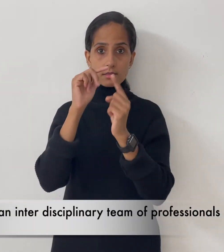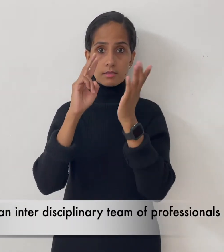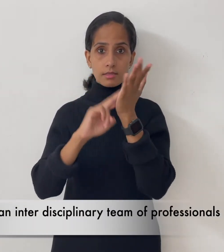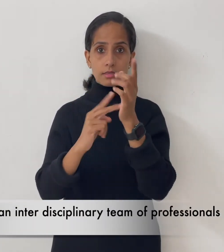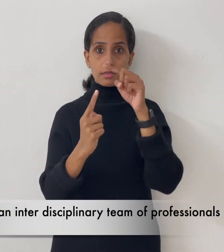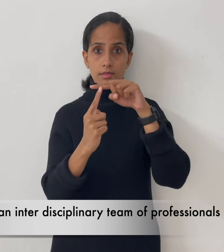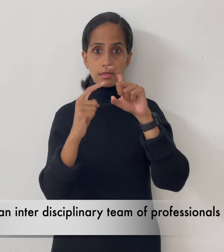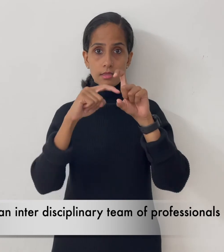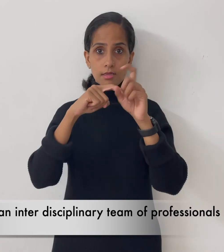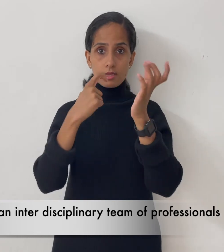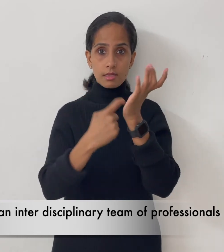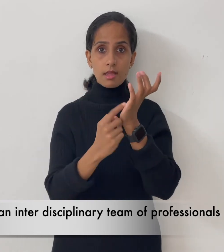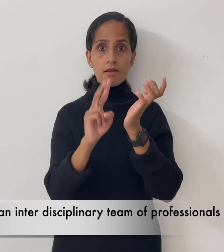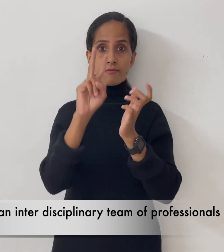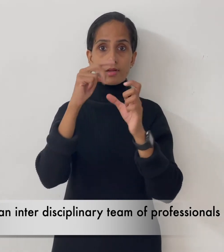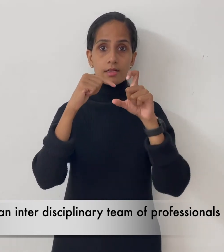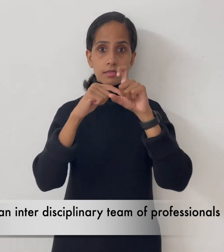Early intervention